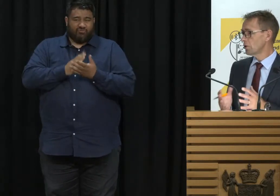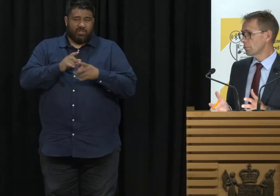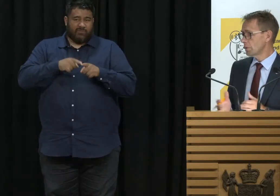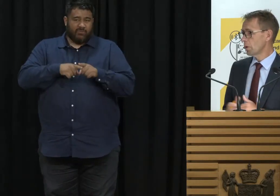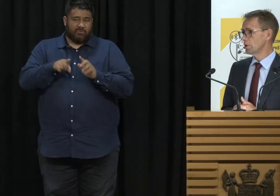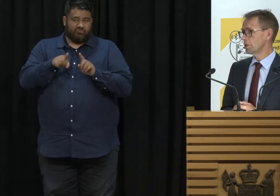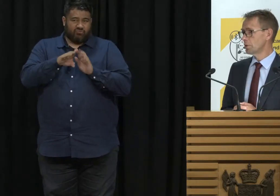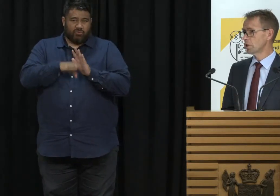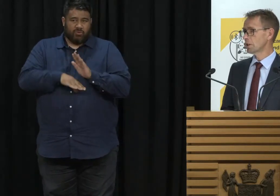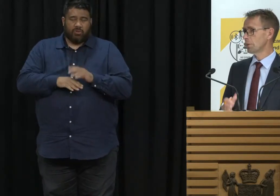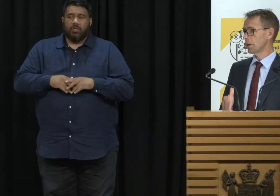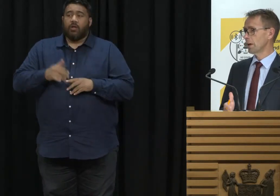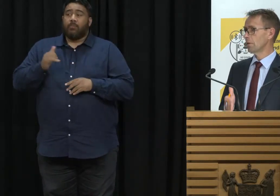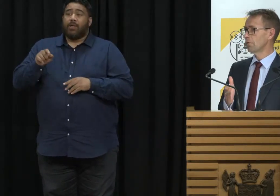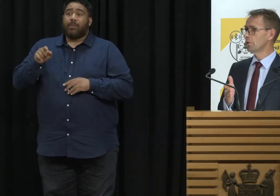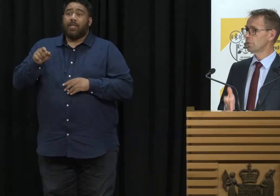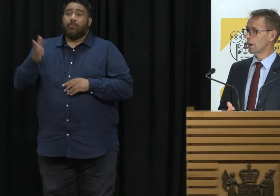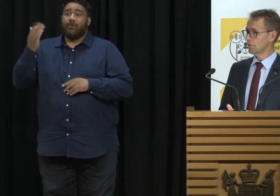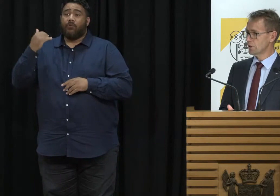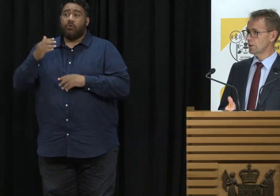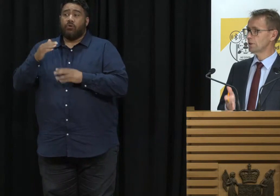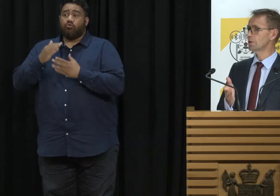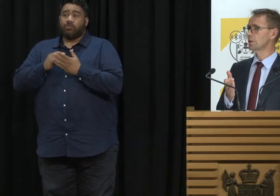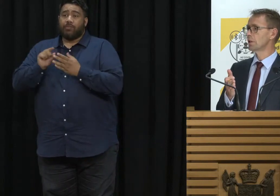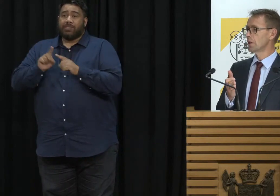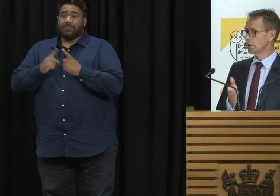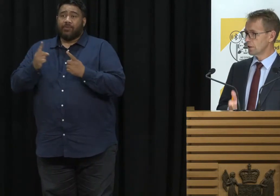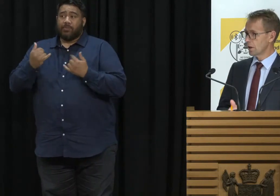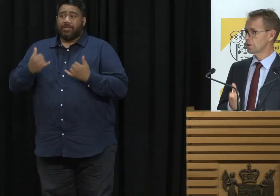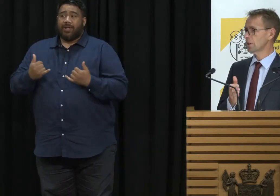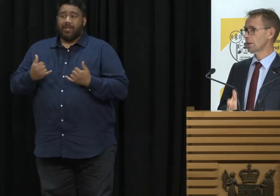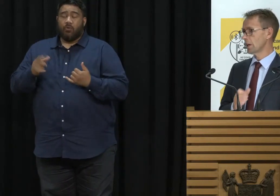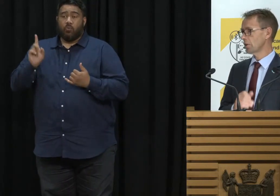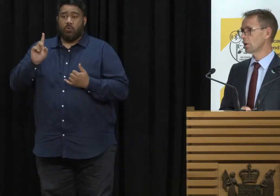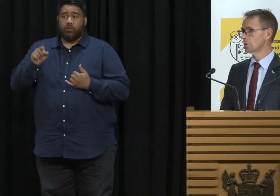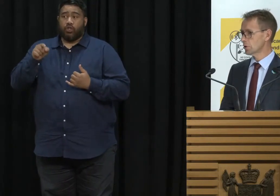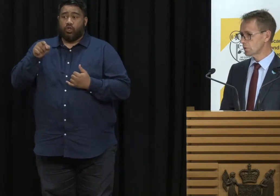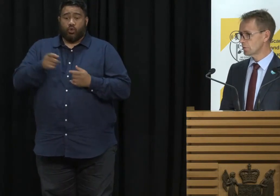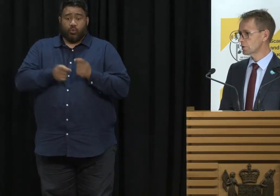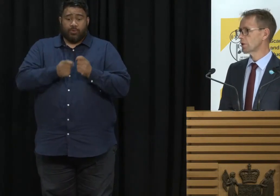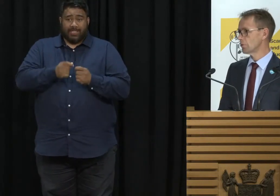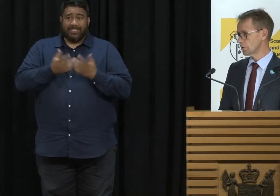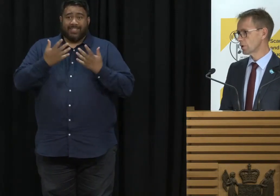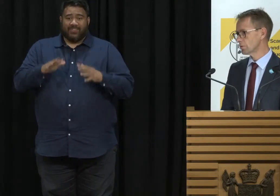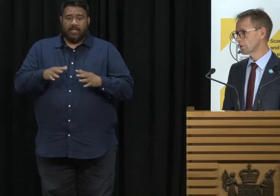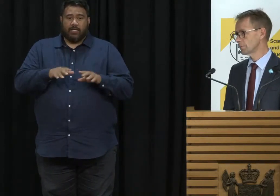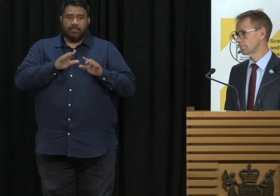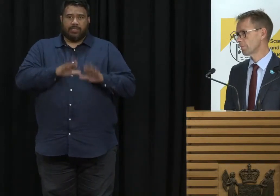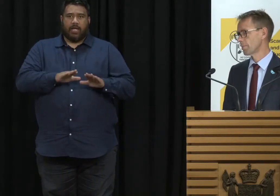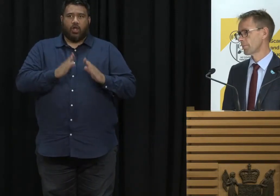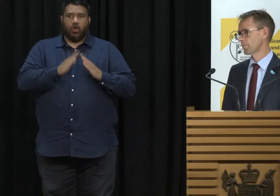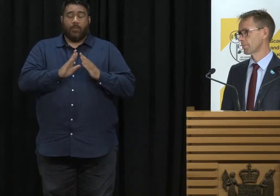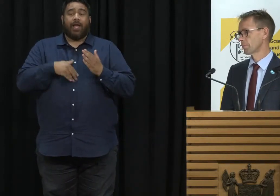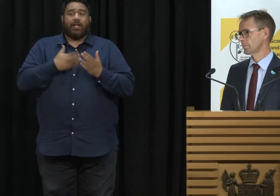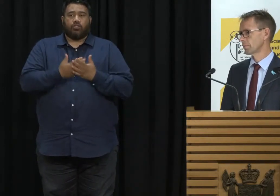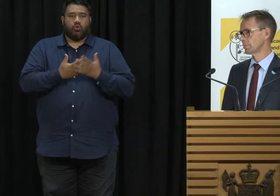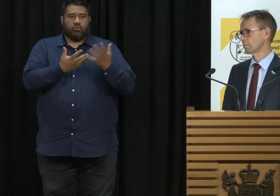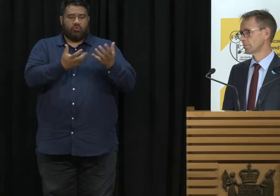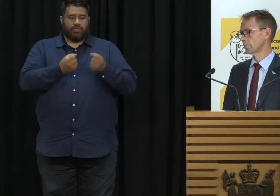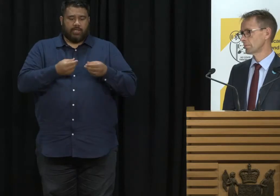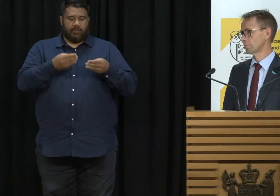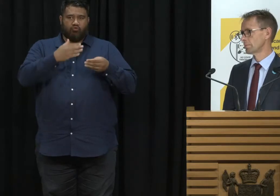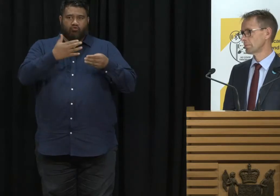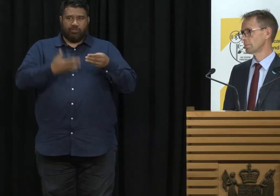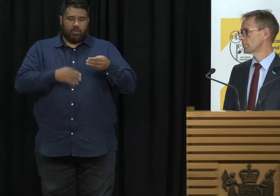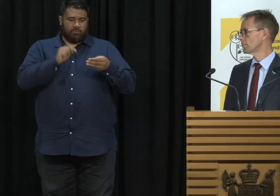it may not have been what we did originally, but now if you have a test, then isolate at home until you receive the result. And